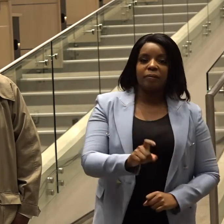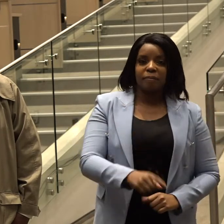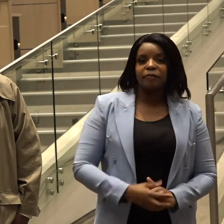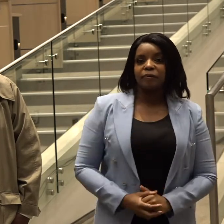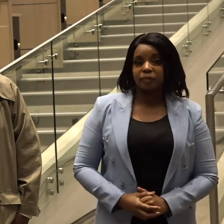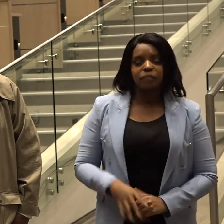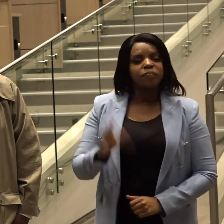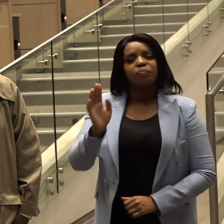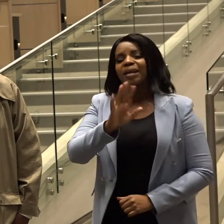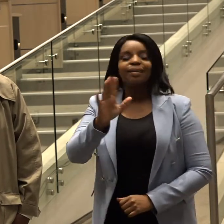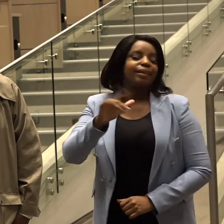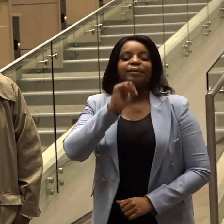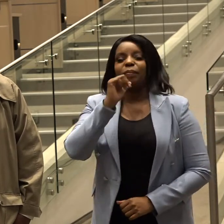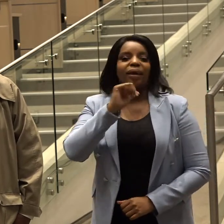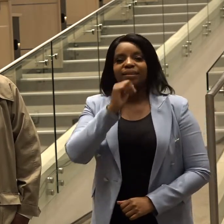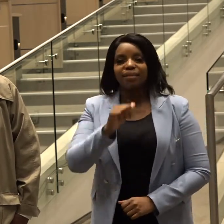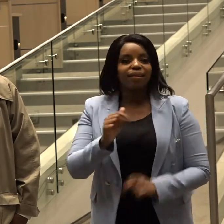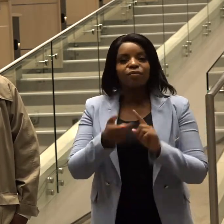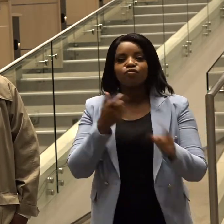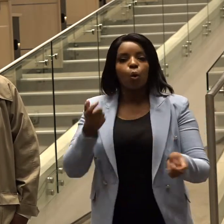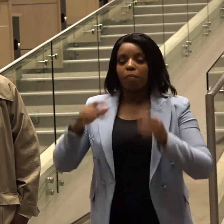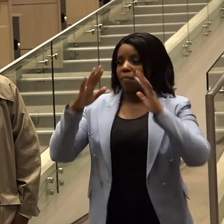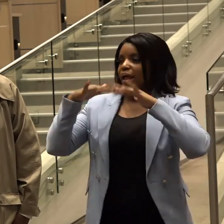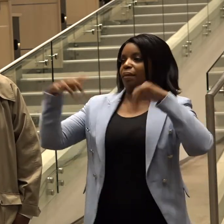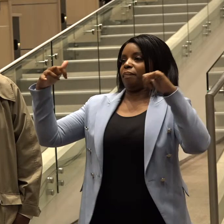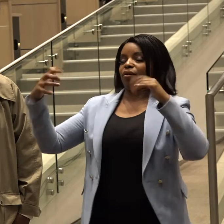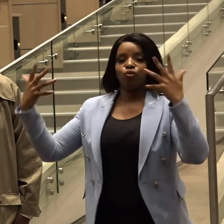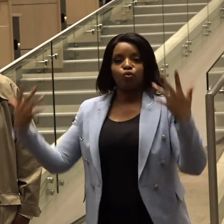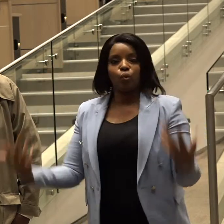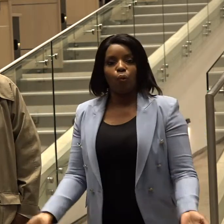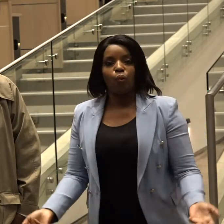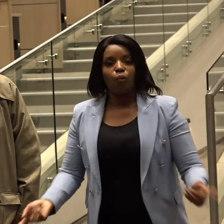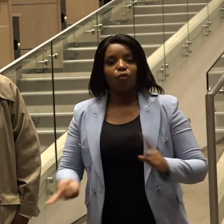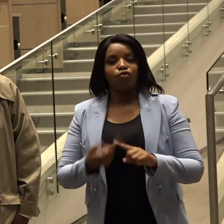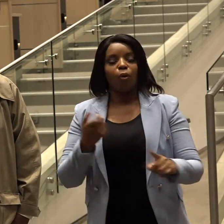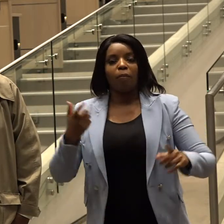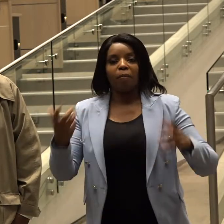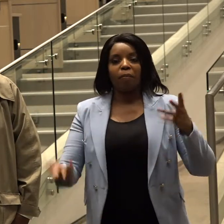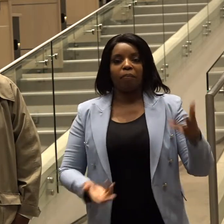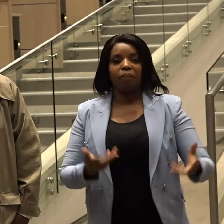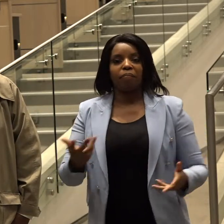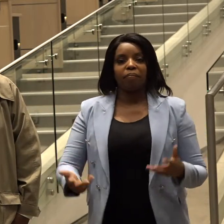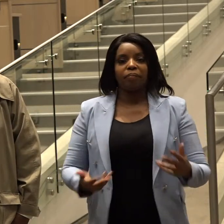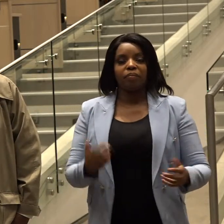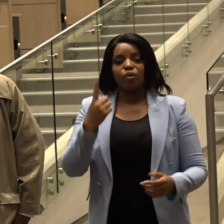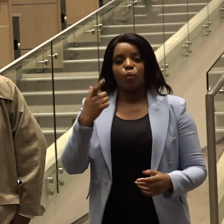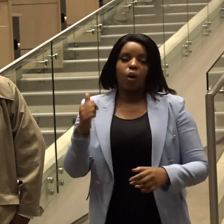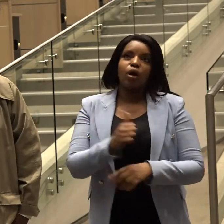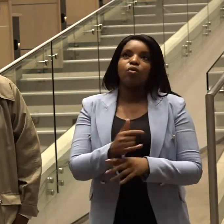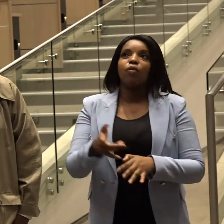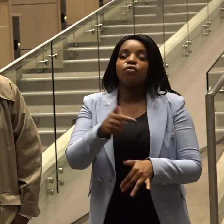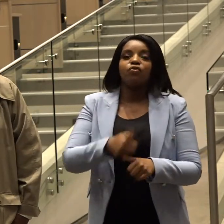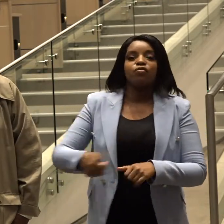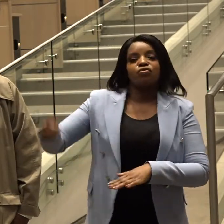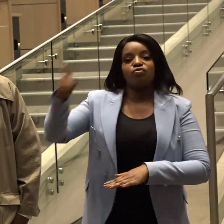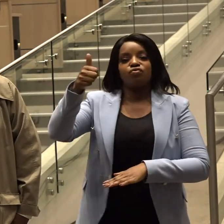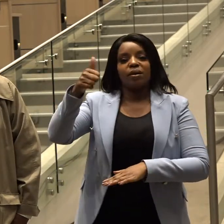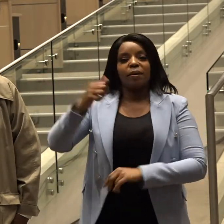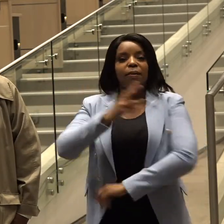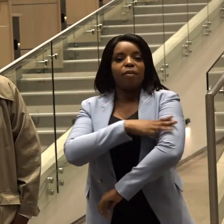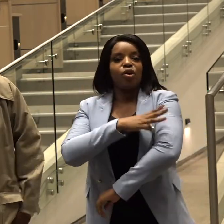it doesn't matter you're coming from the parliament or coming from one of the senior I mean ministers